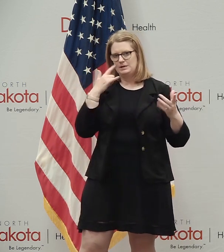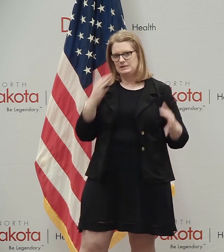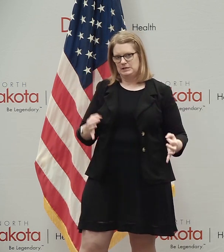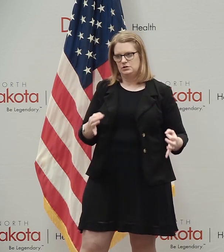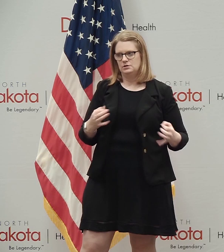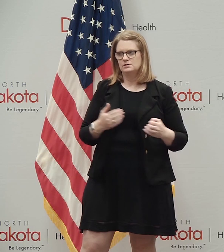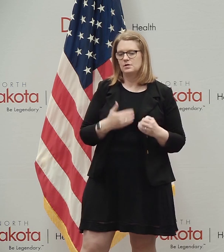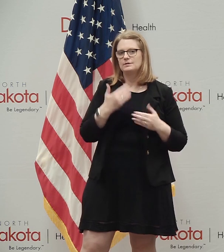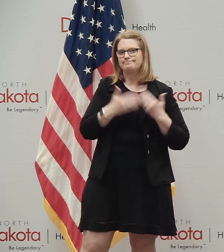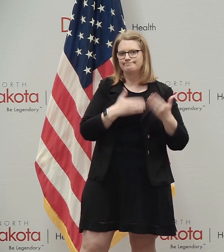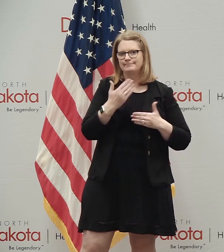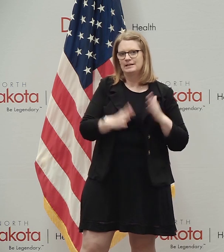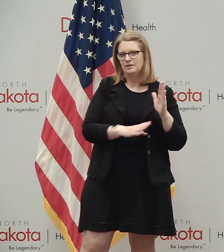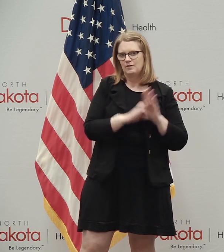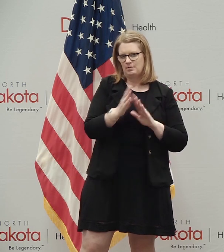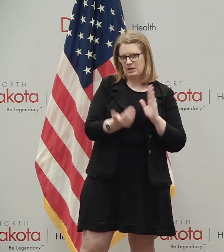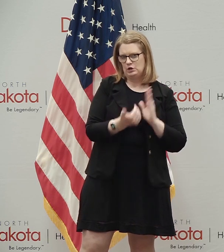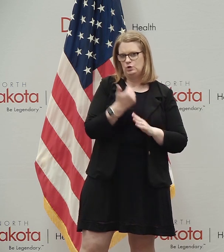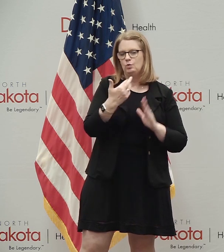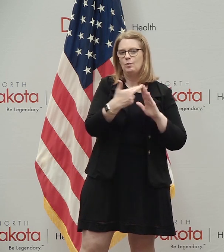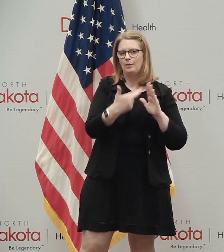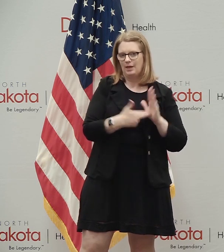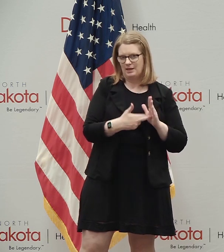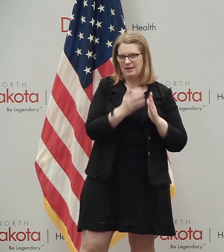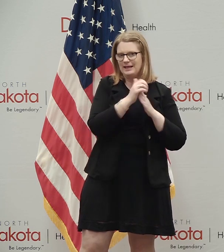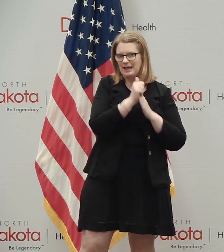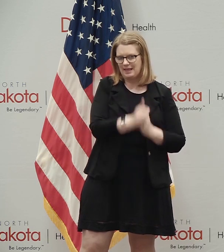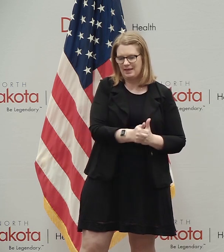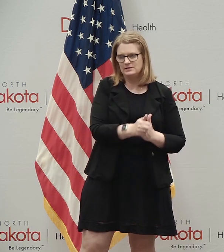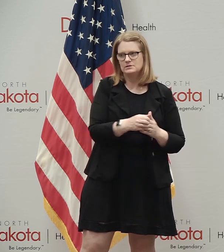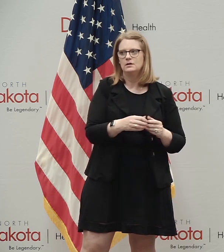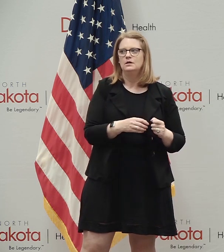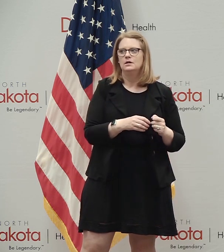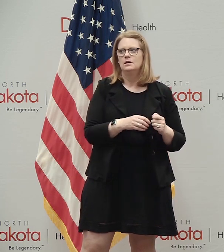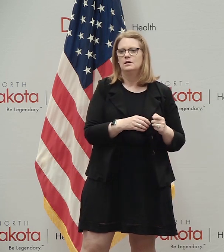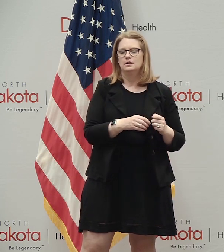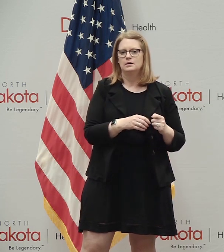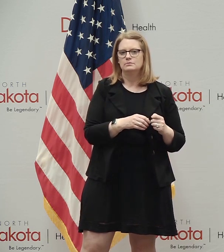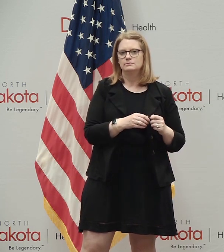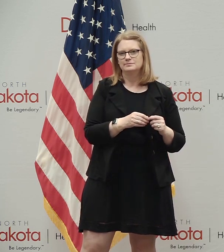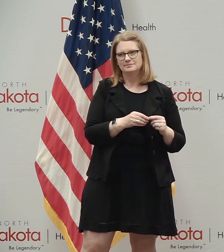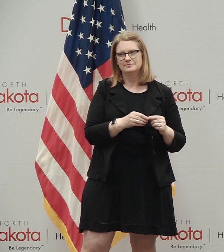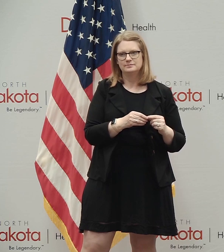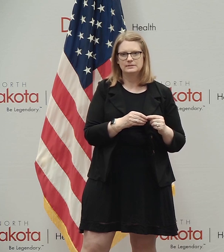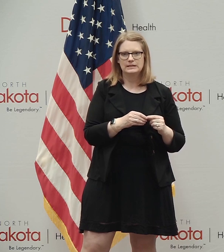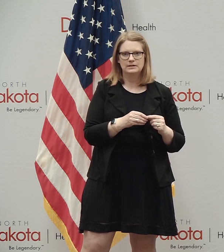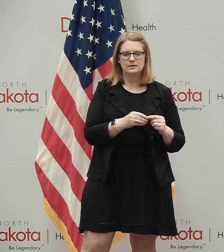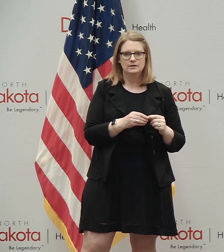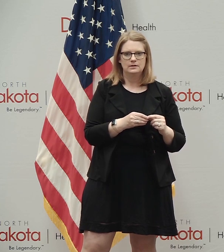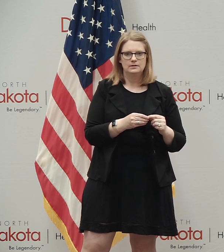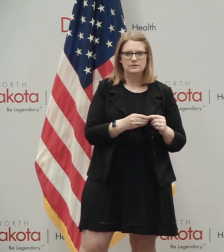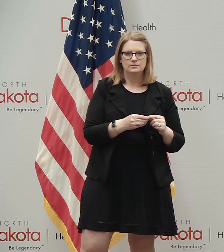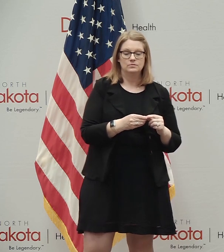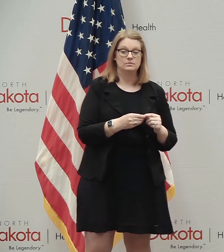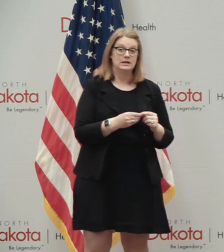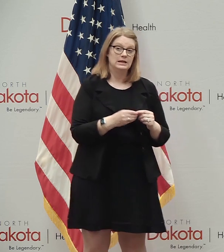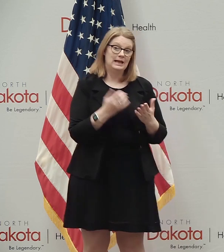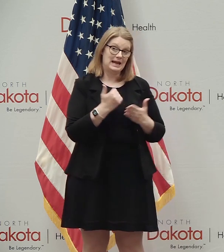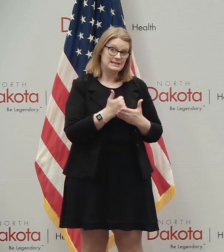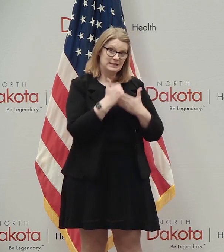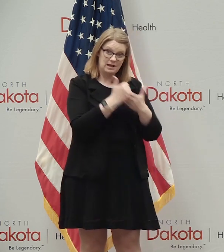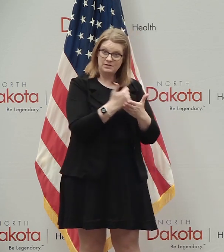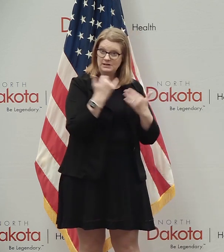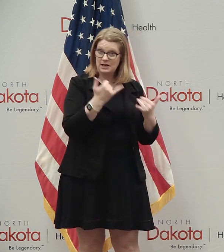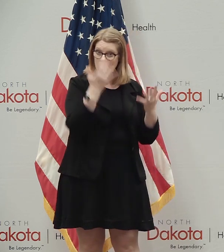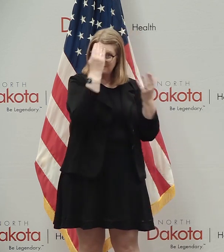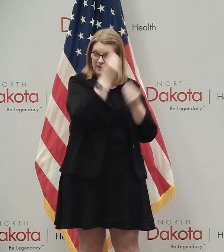charging ahead with developing new guidelines. And again, I'd say this is helpful that it's helpful that now we have the